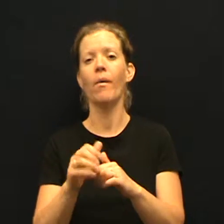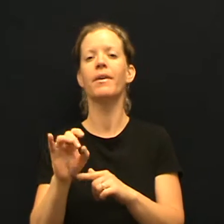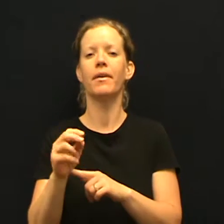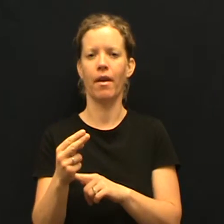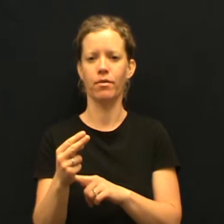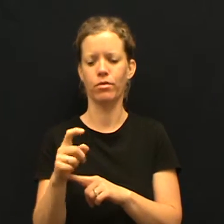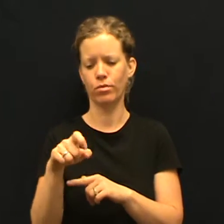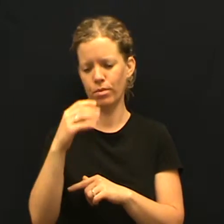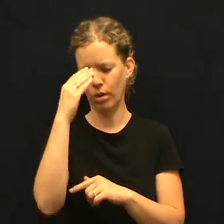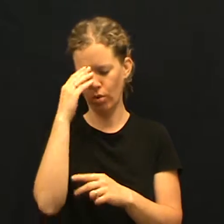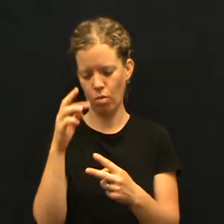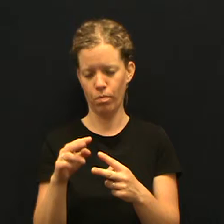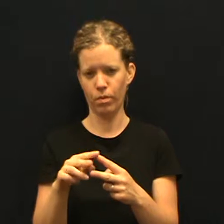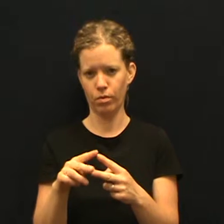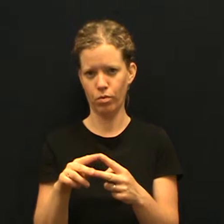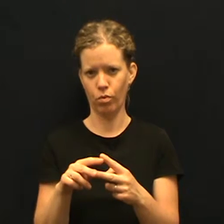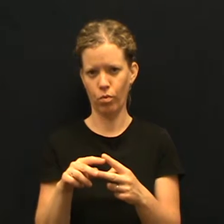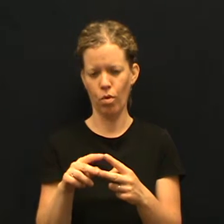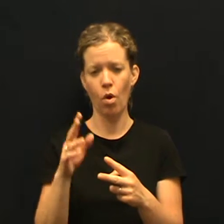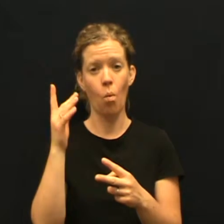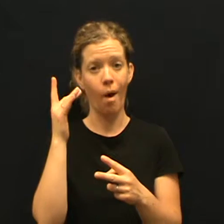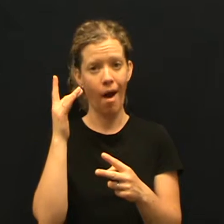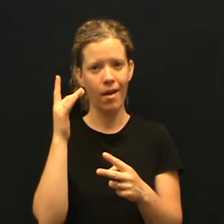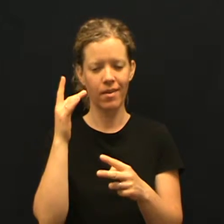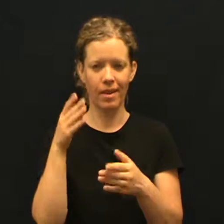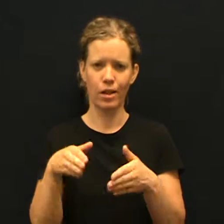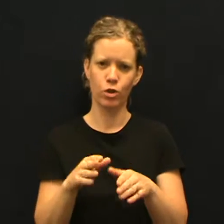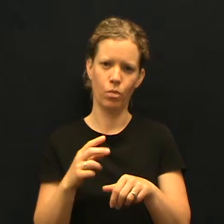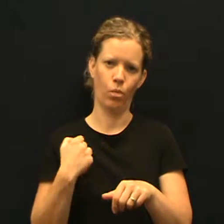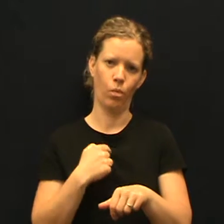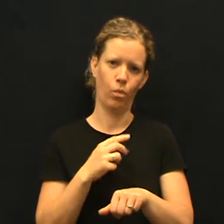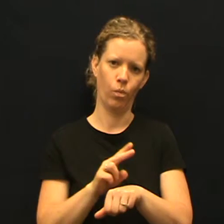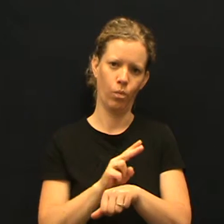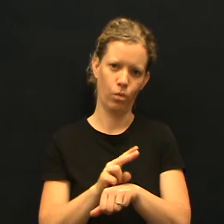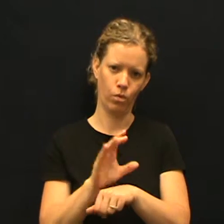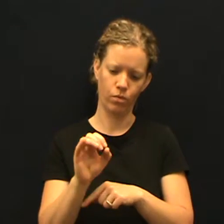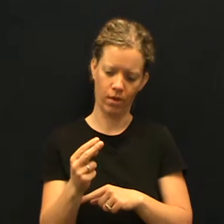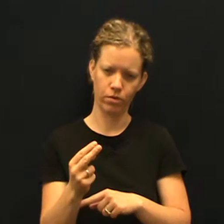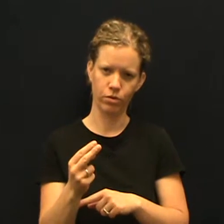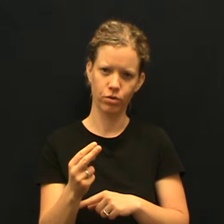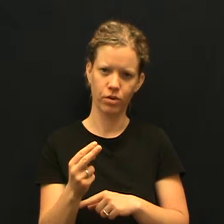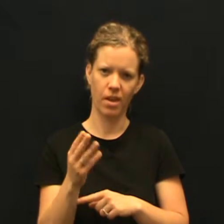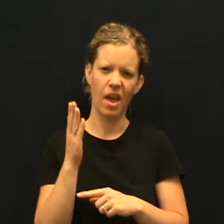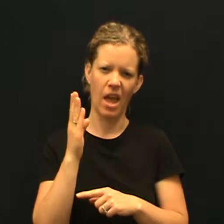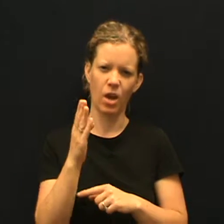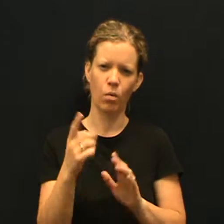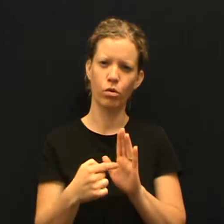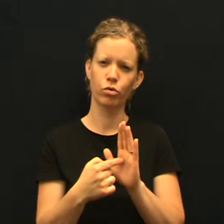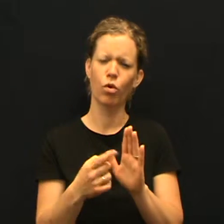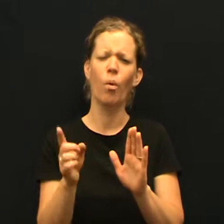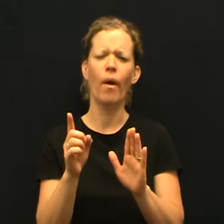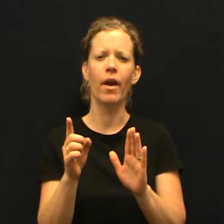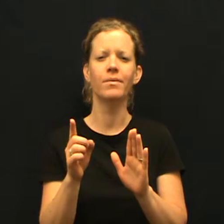because those are both going to be uses of cash, and they're going to show up under the investing activities in our statement of cash flows.